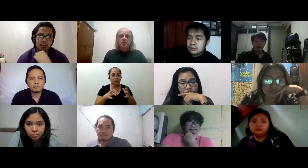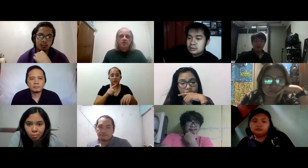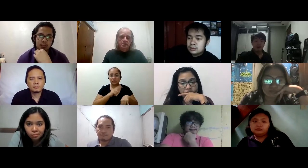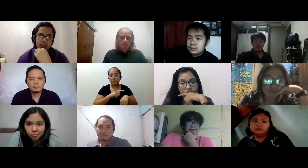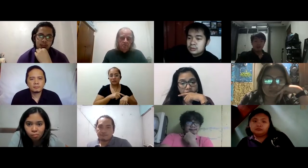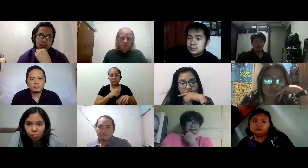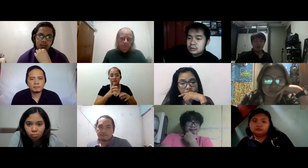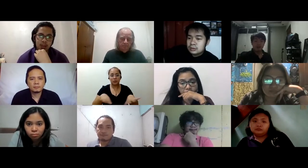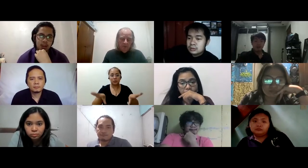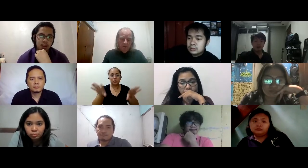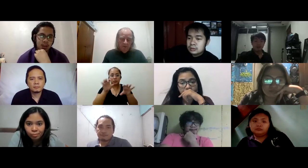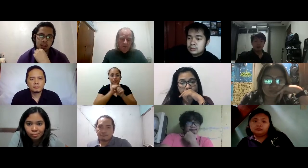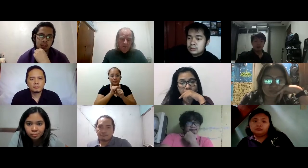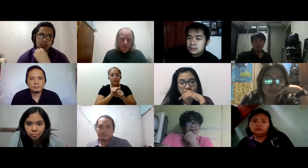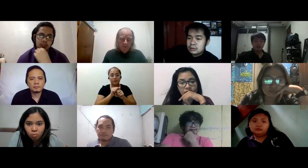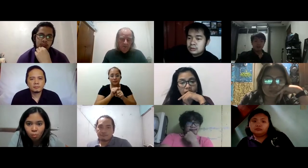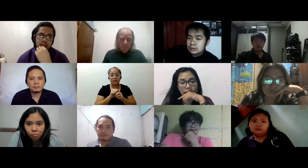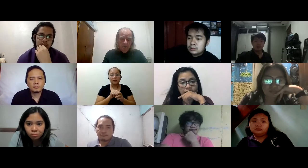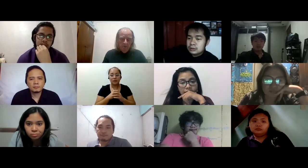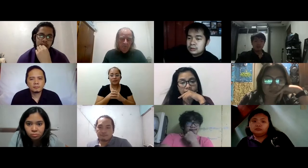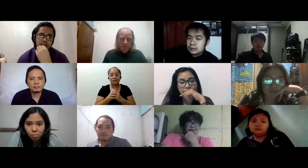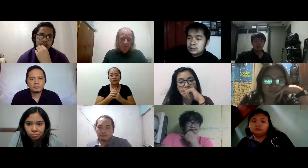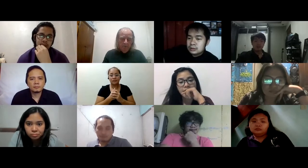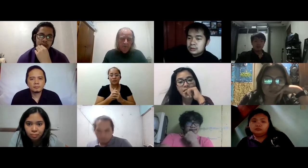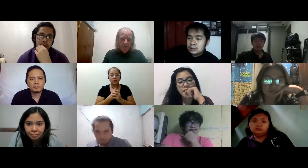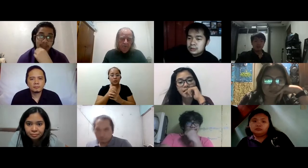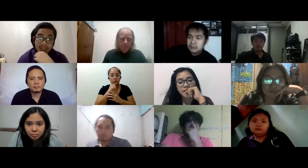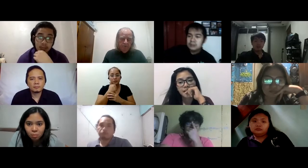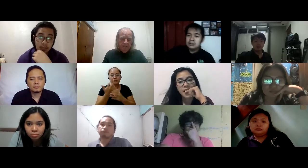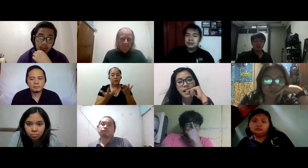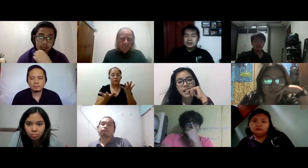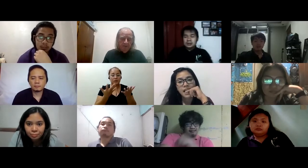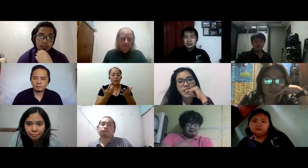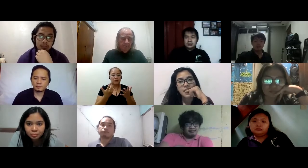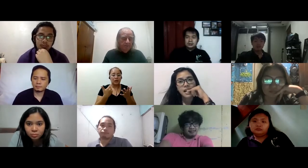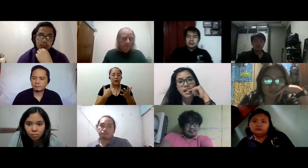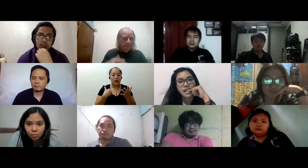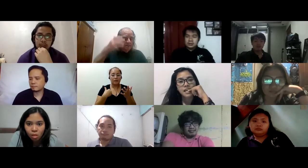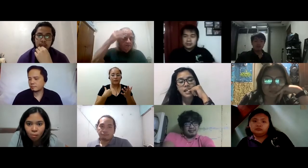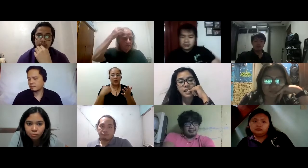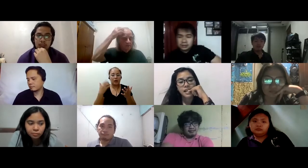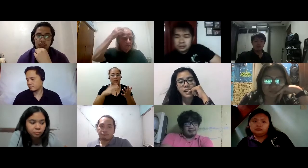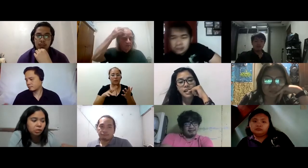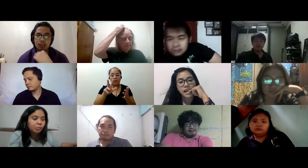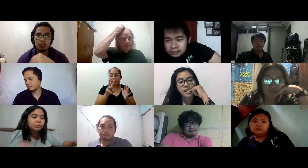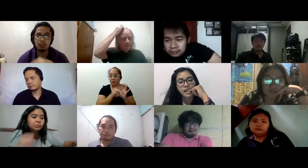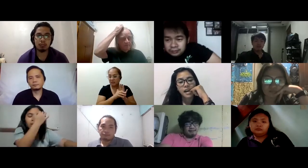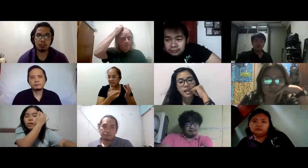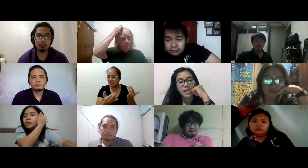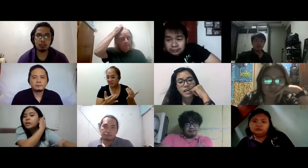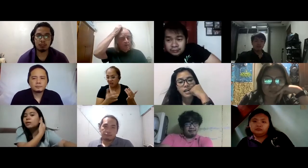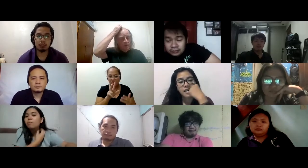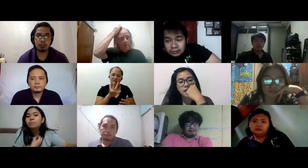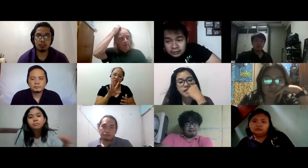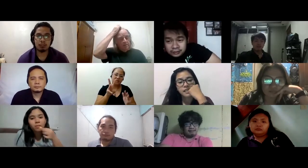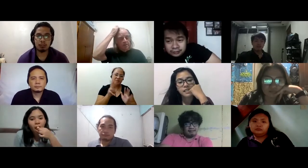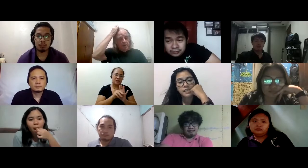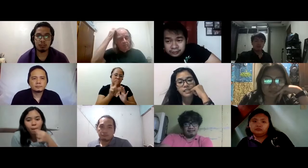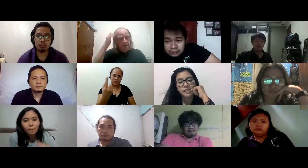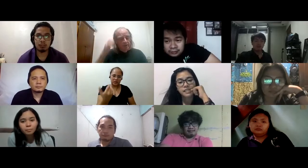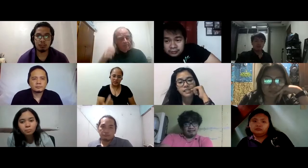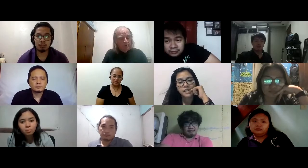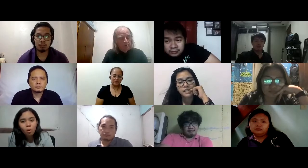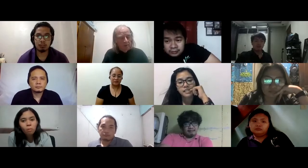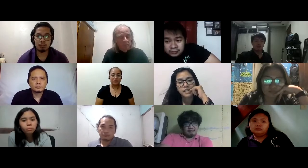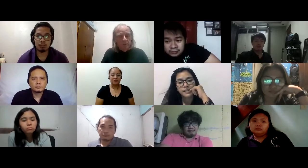finish. So tomorrow, maybe because you only have about 30 minutes now, 35 minutes. So